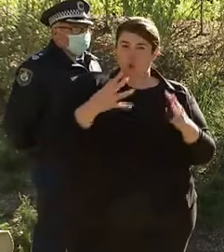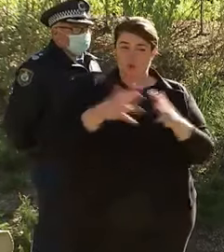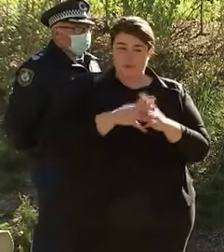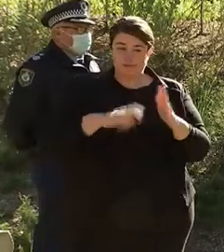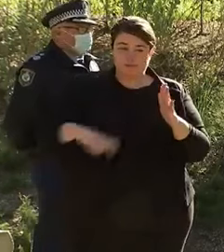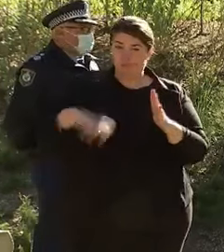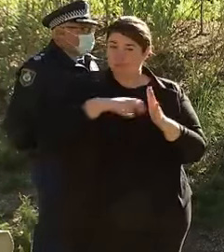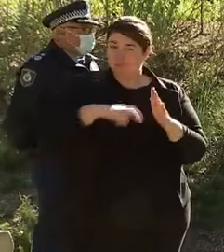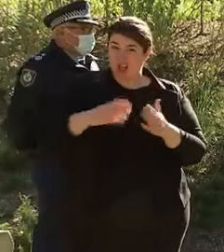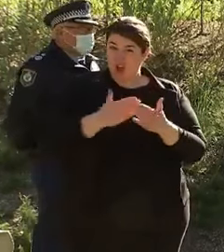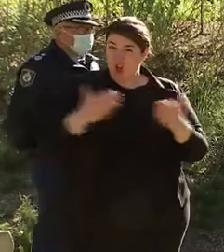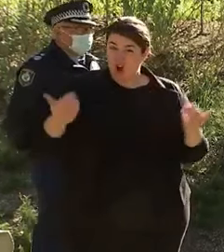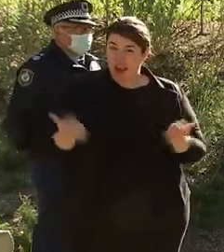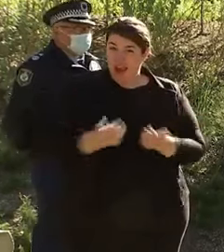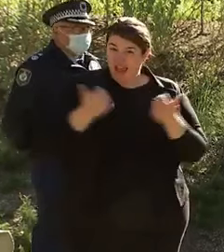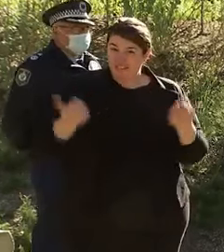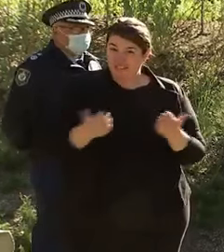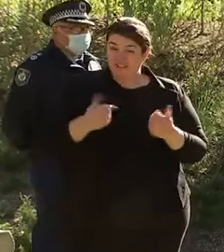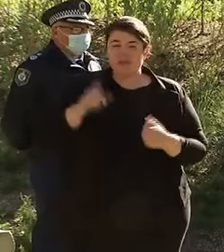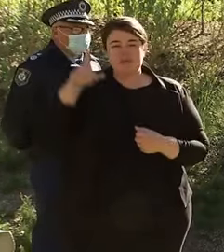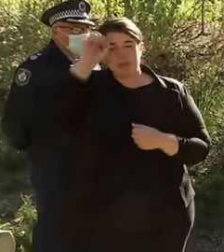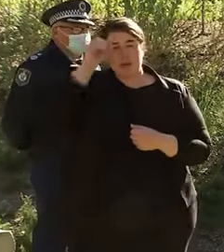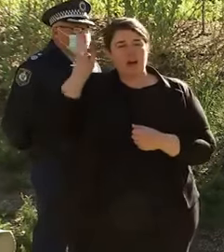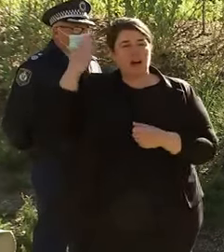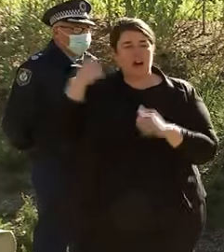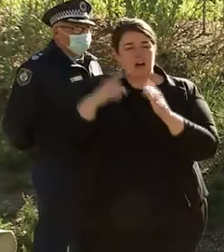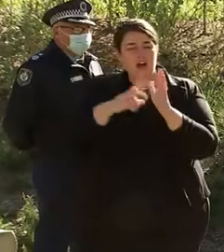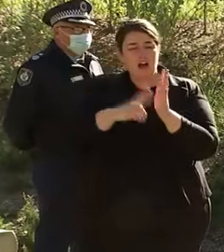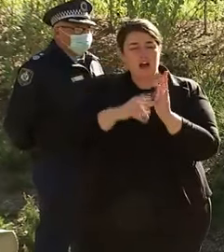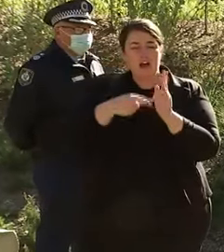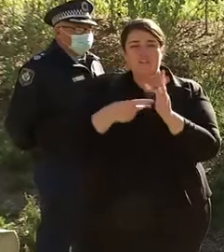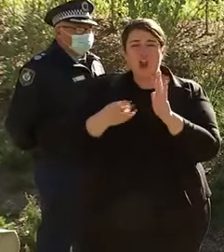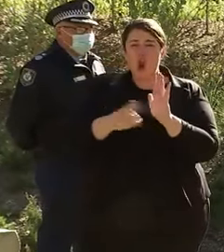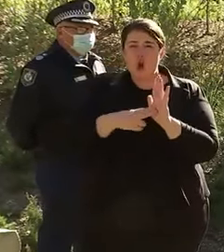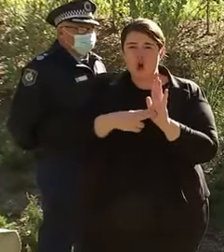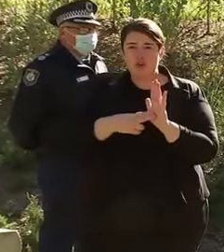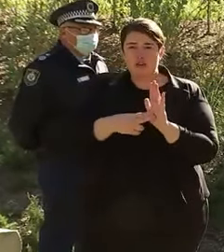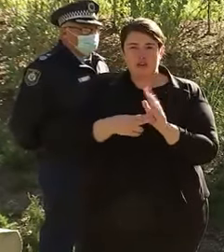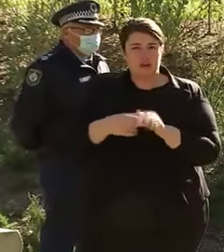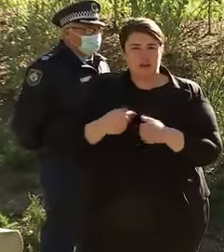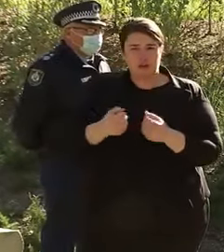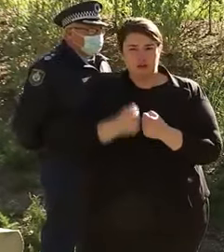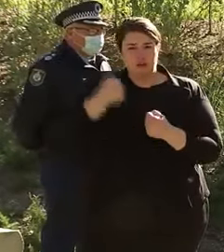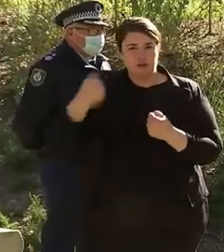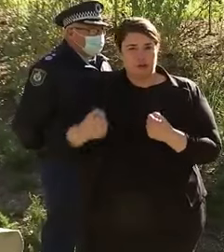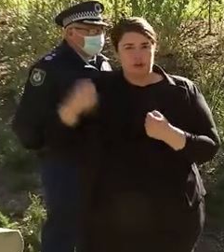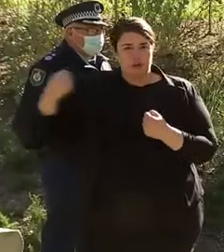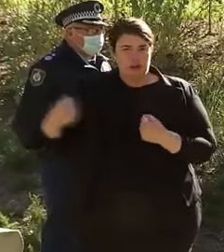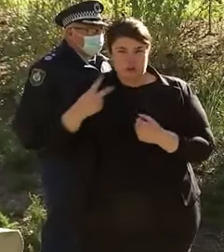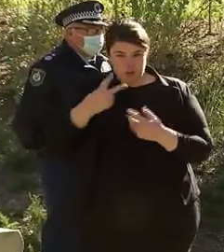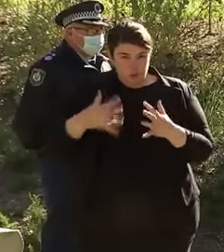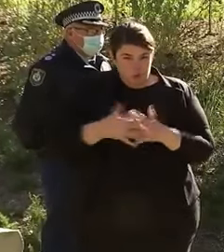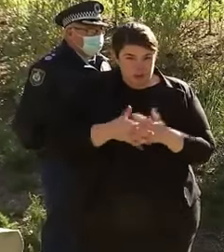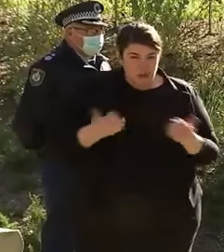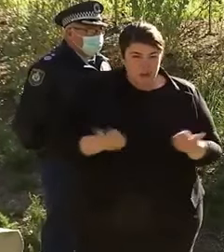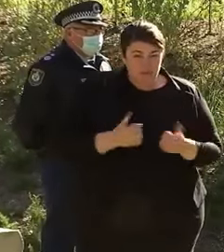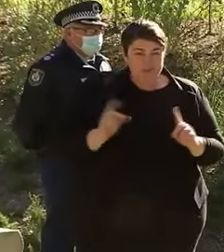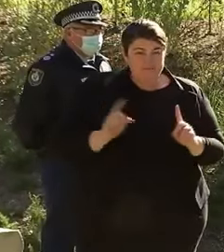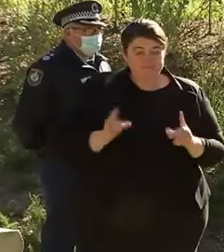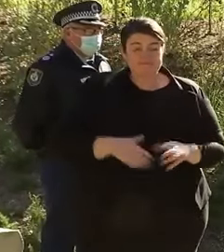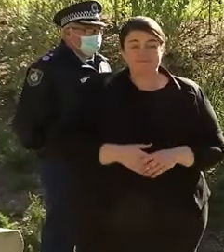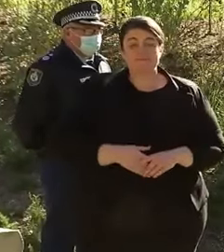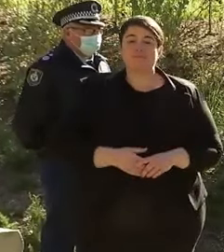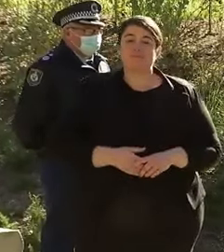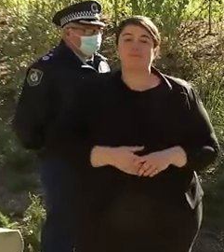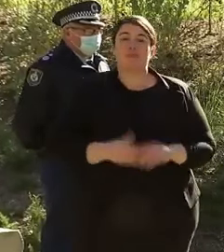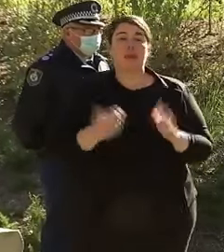Avalon cluster, I think, had 30 cases at its height, took weeks to get under control. Is 2 weeks enough? Well, look, that's the best health advice we